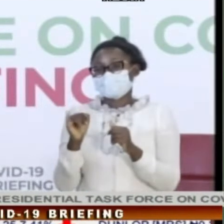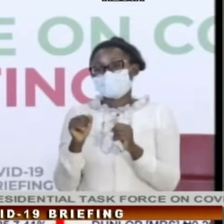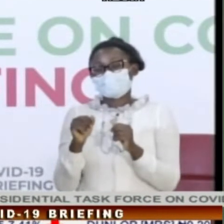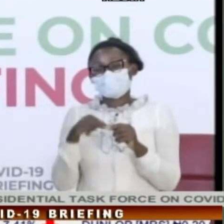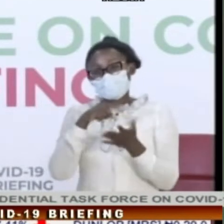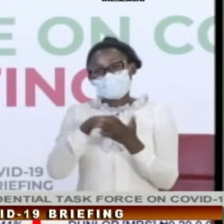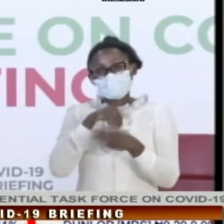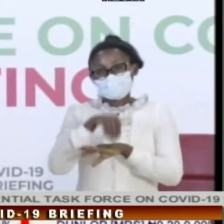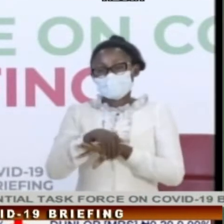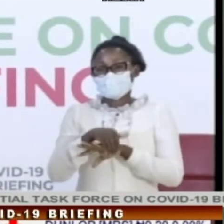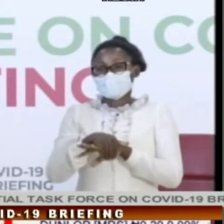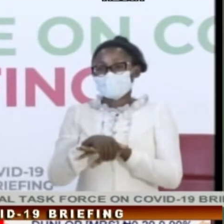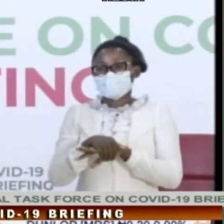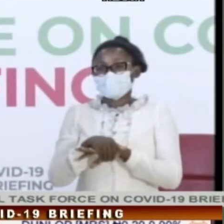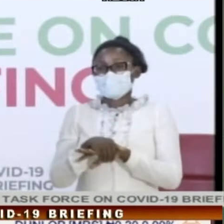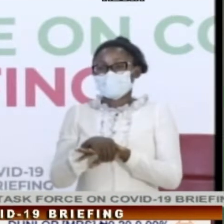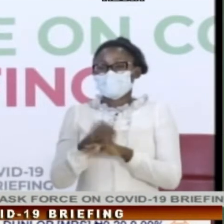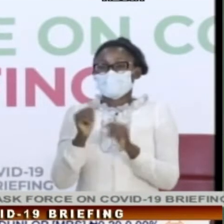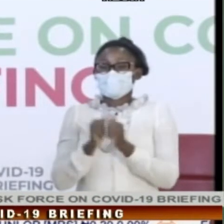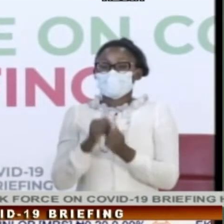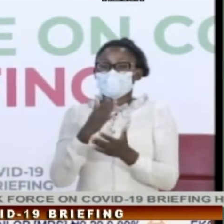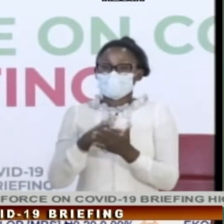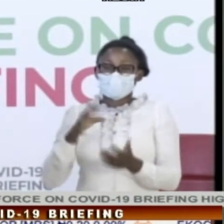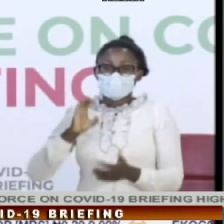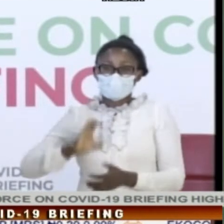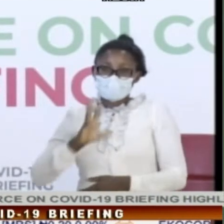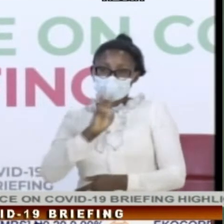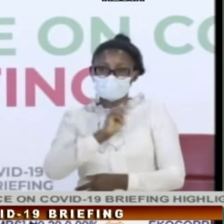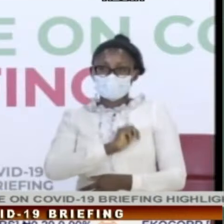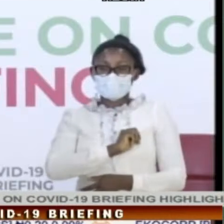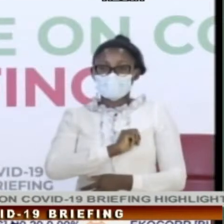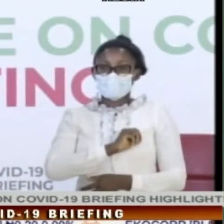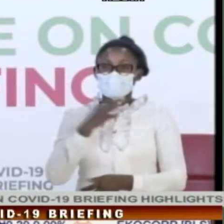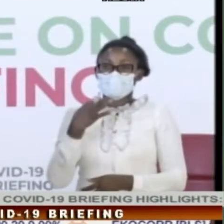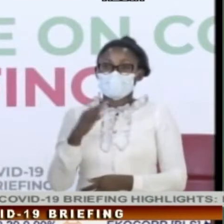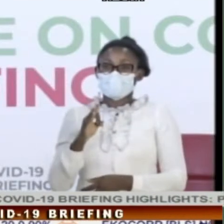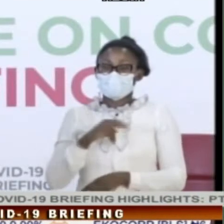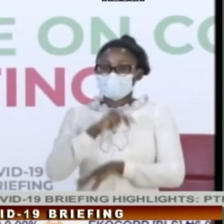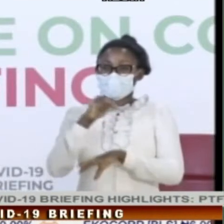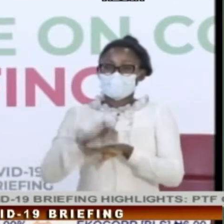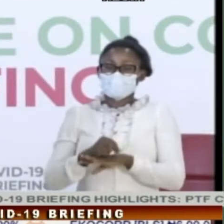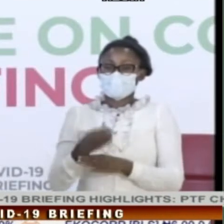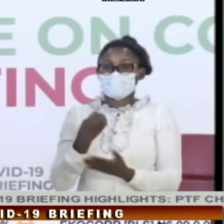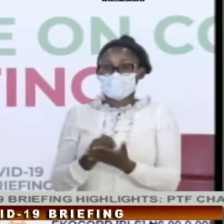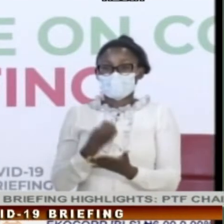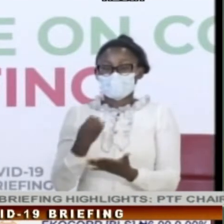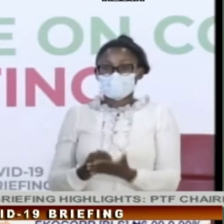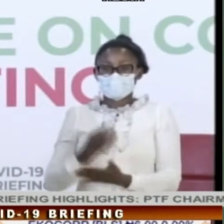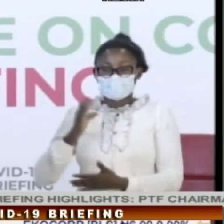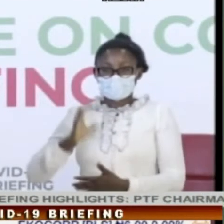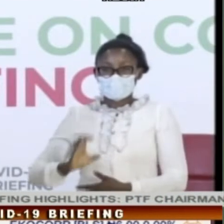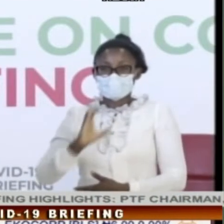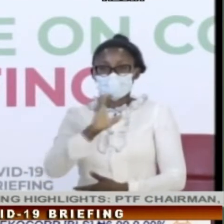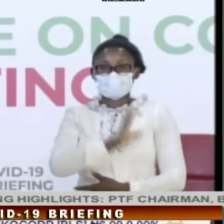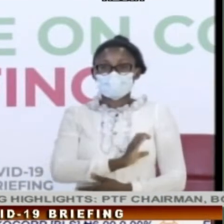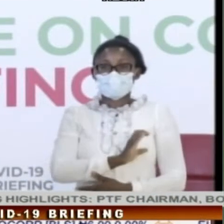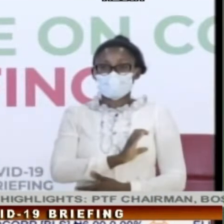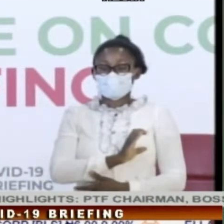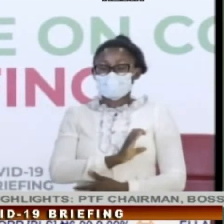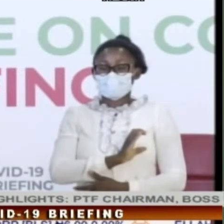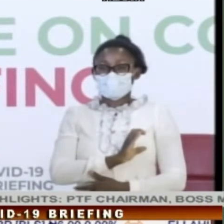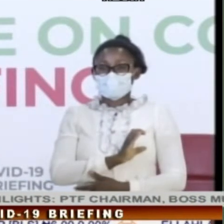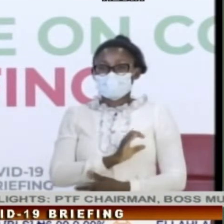tonight with the subcommittee of the National Economic Council, having